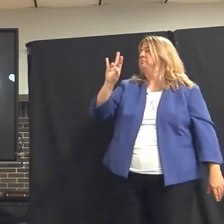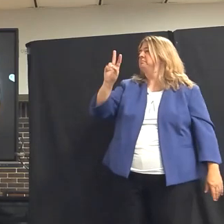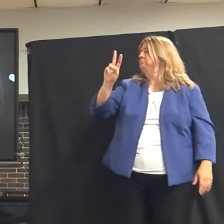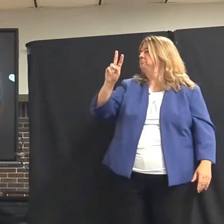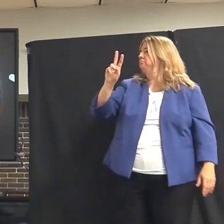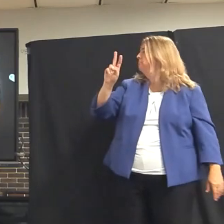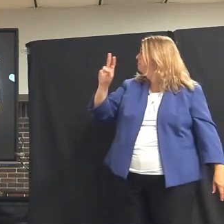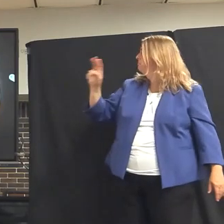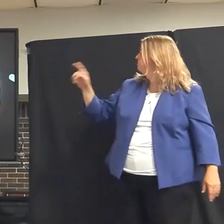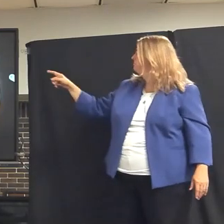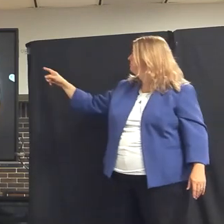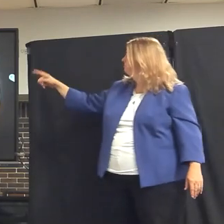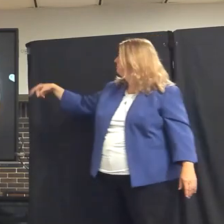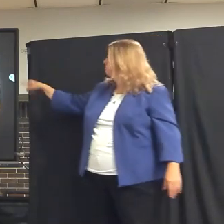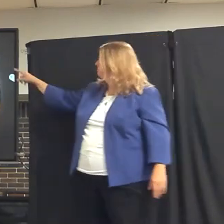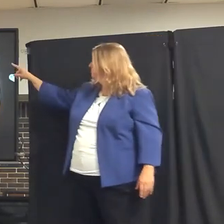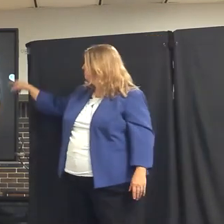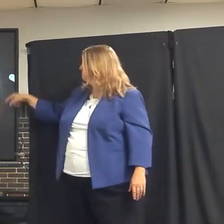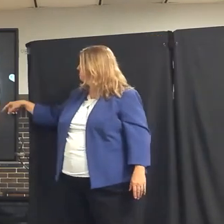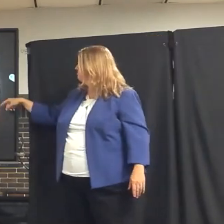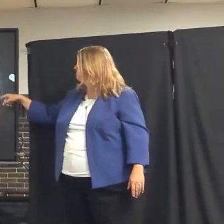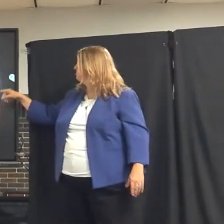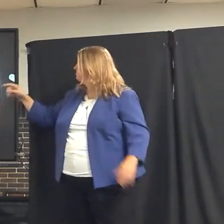Currently, we have 72 dorm students.